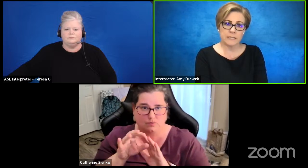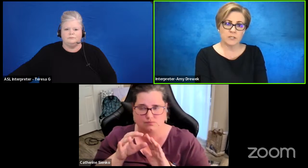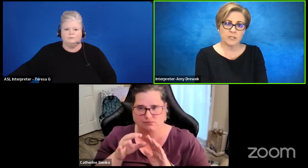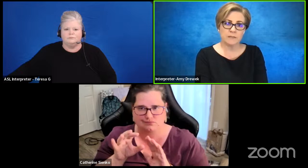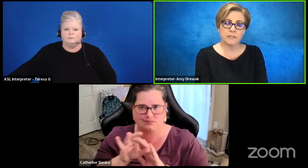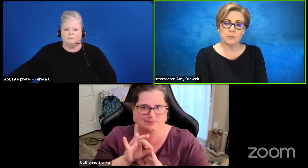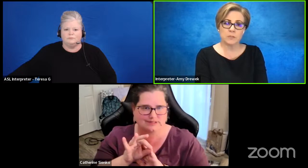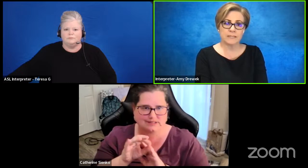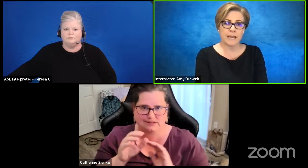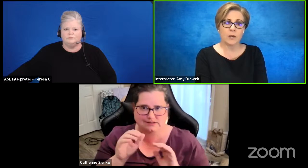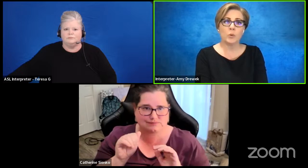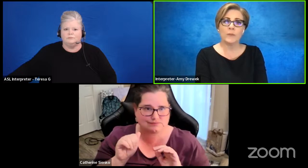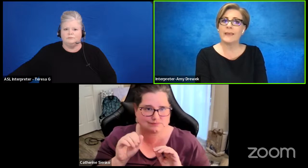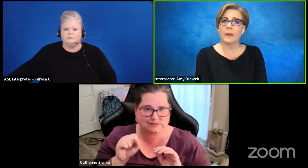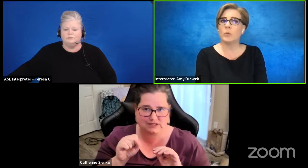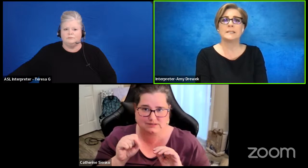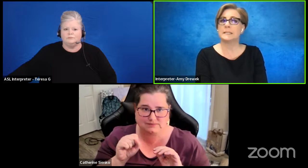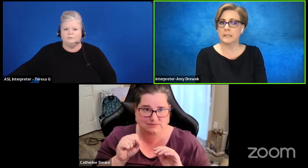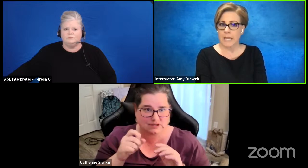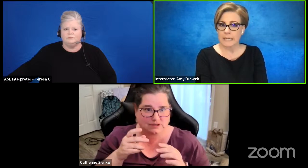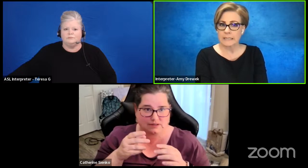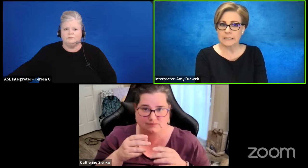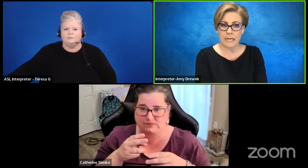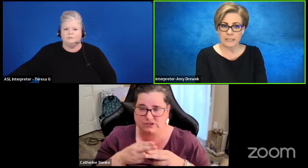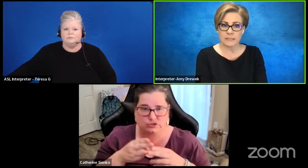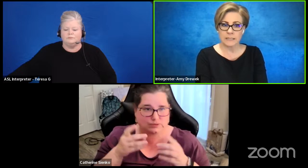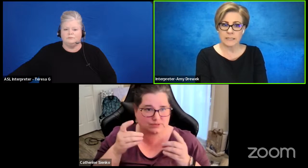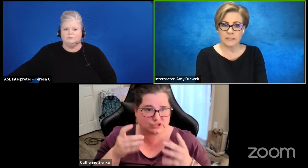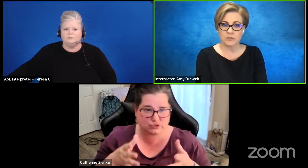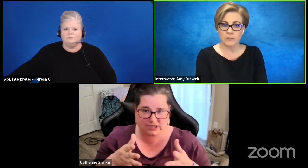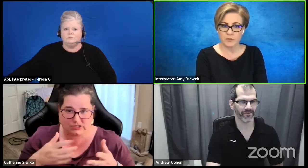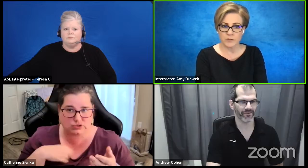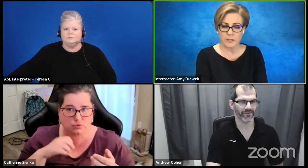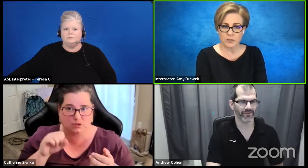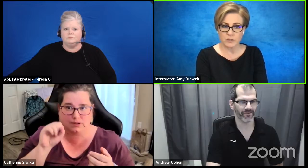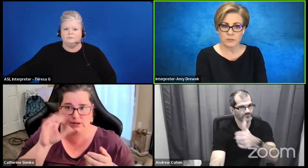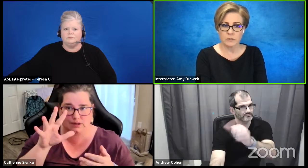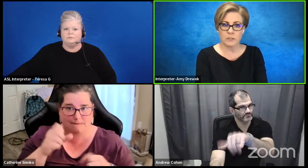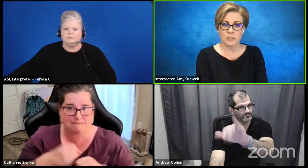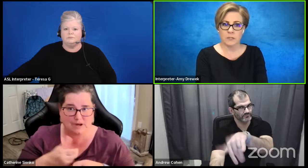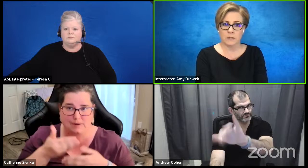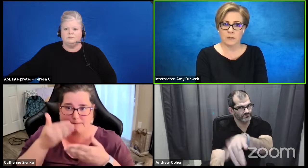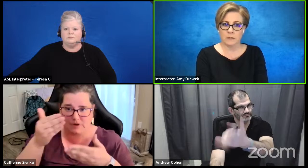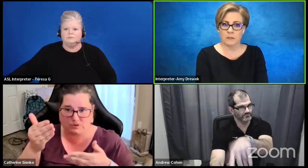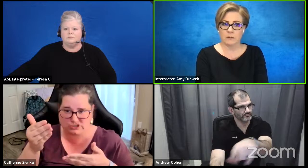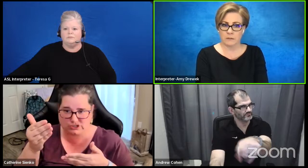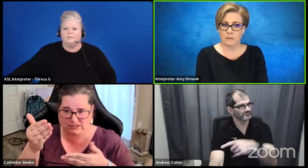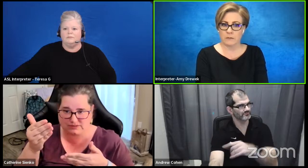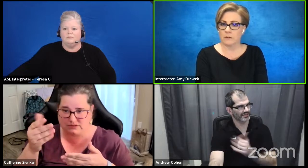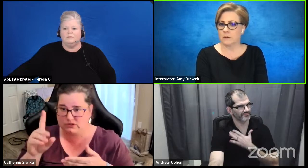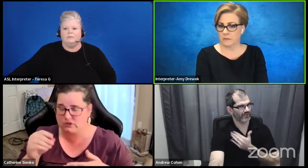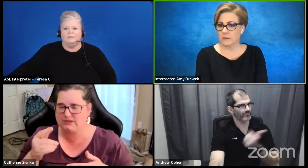When we vote, does each individual say who they would select as the interim director?